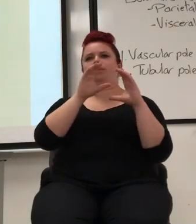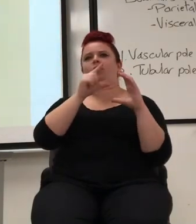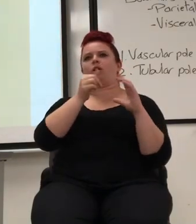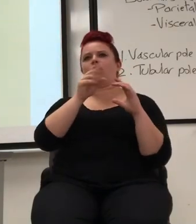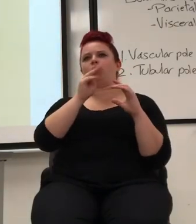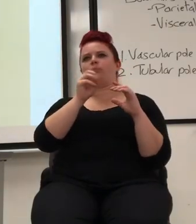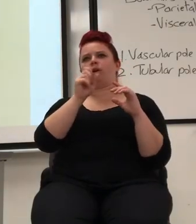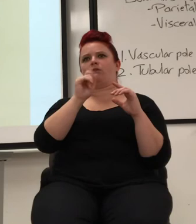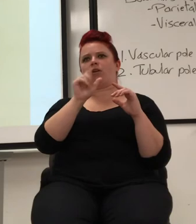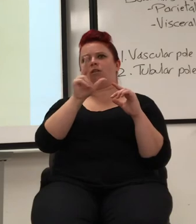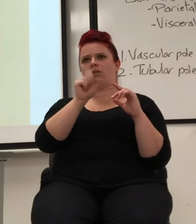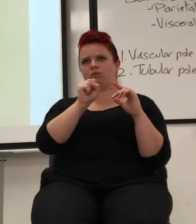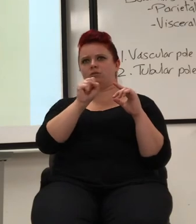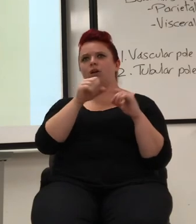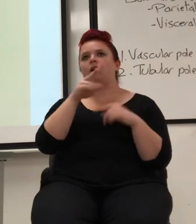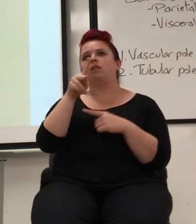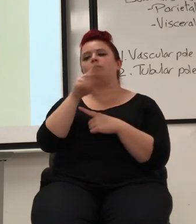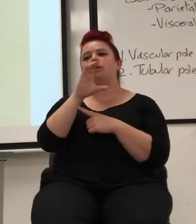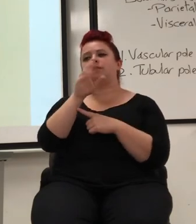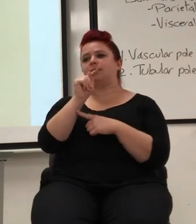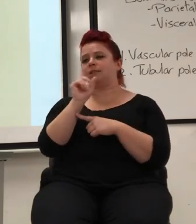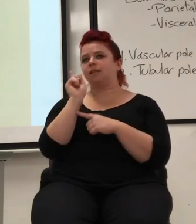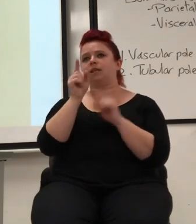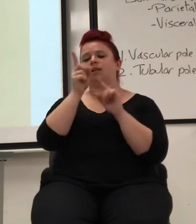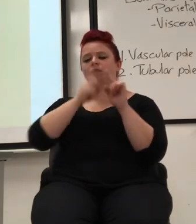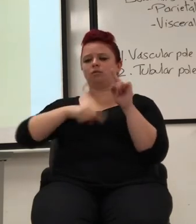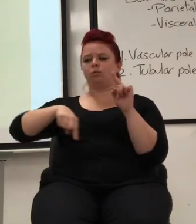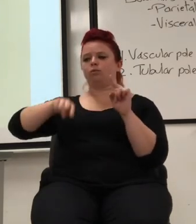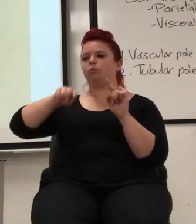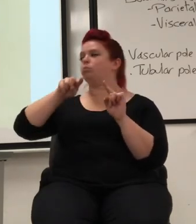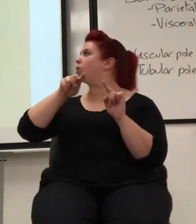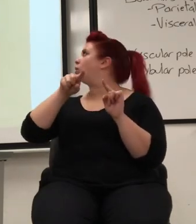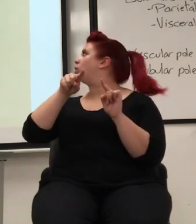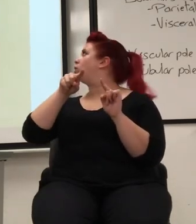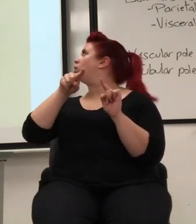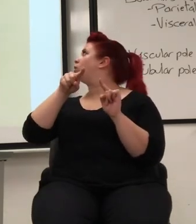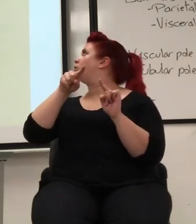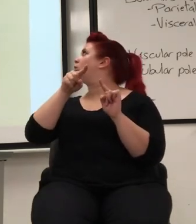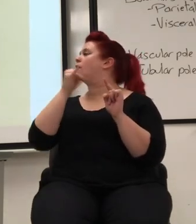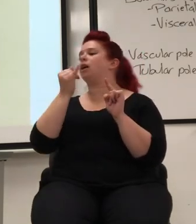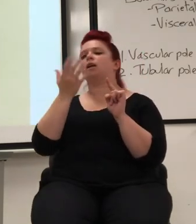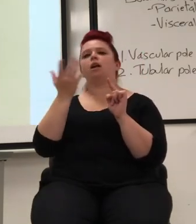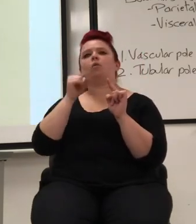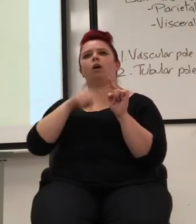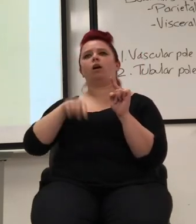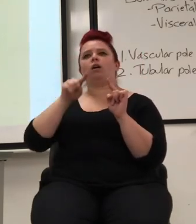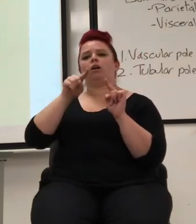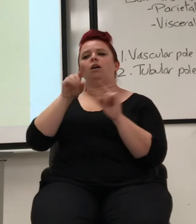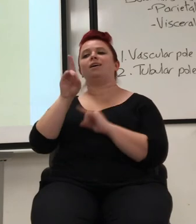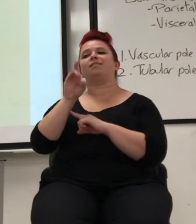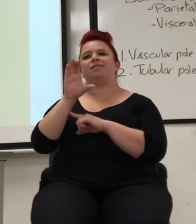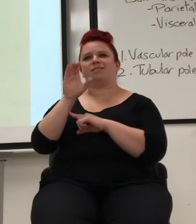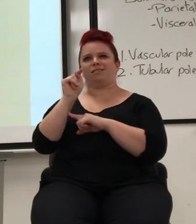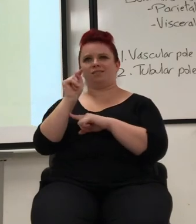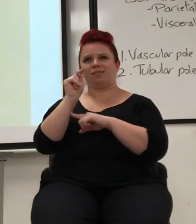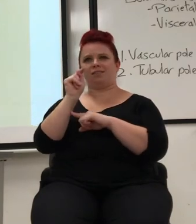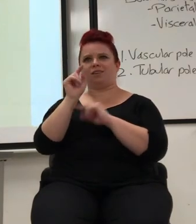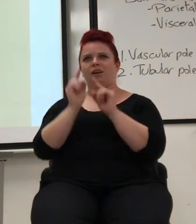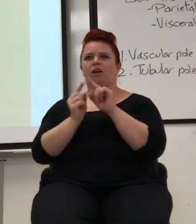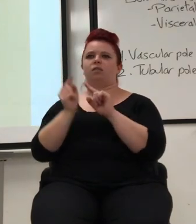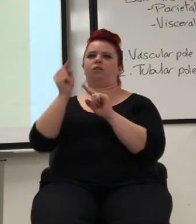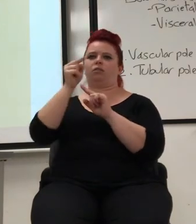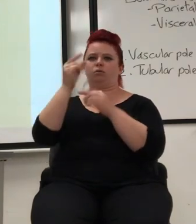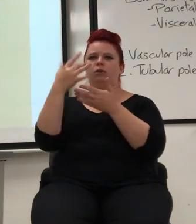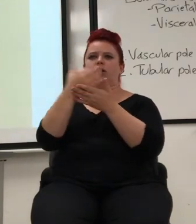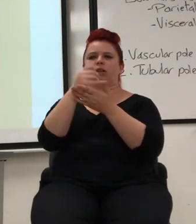PCT. Now I'm in loop, go up the loop. Now I'm what? DCT. And go right into the